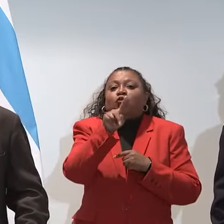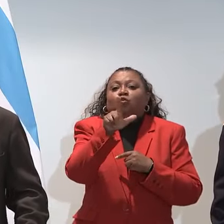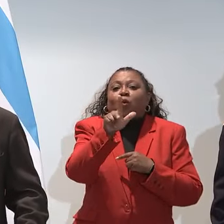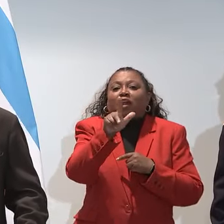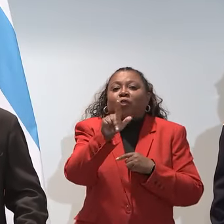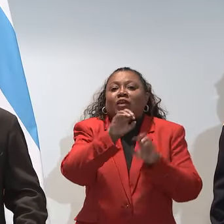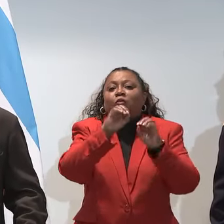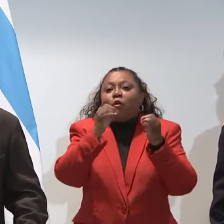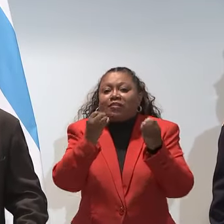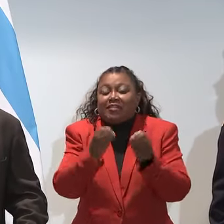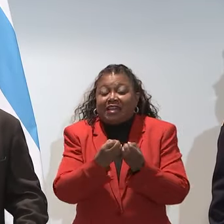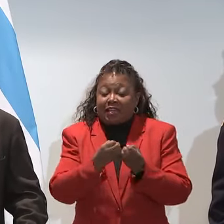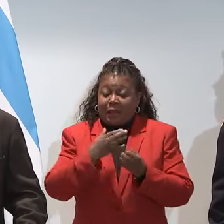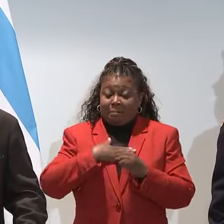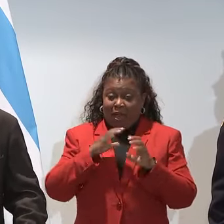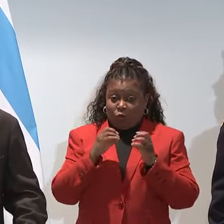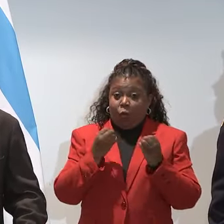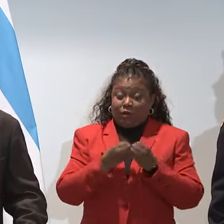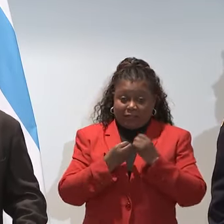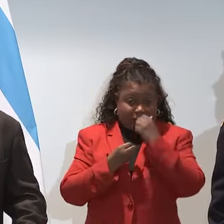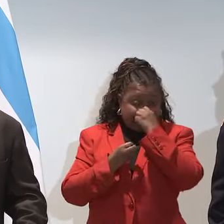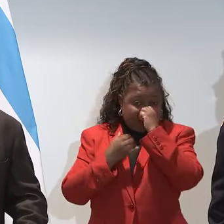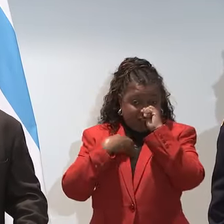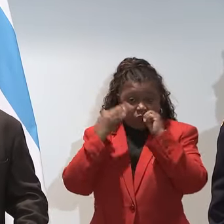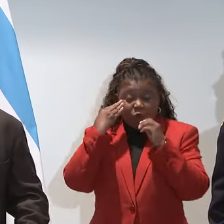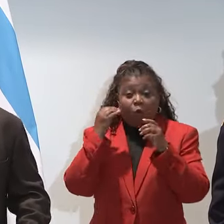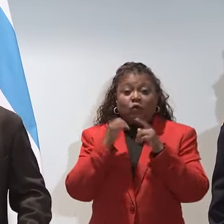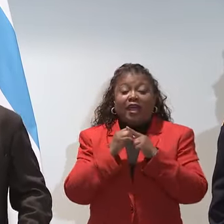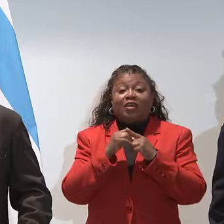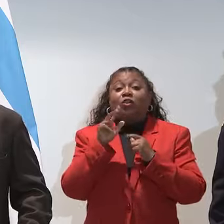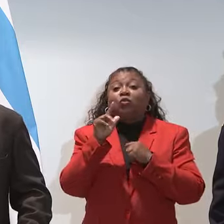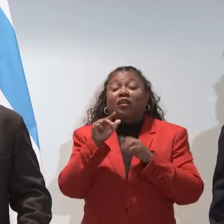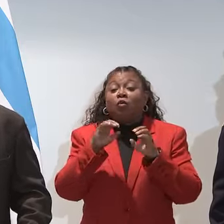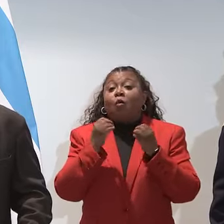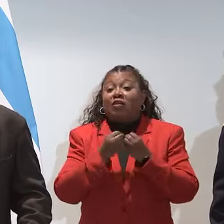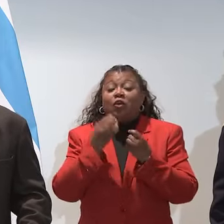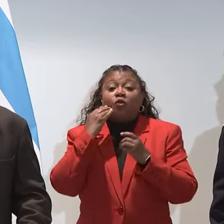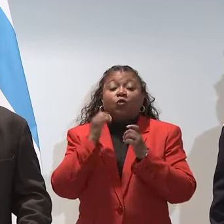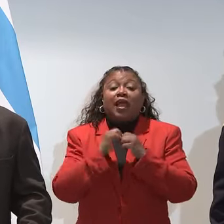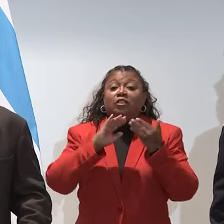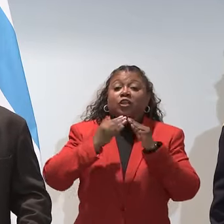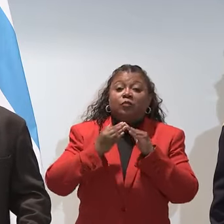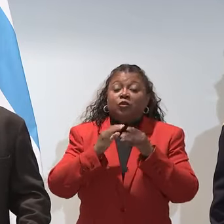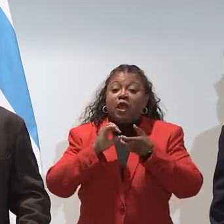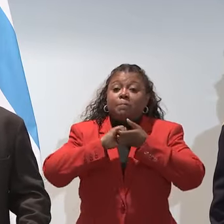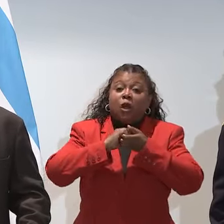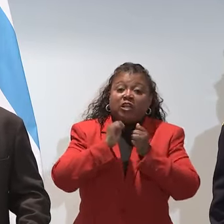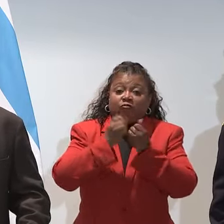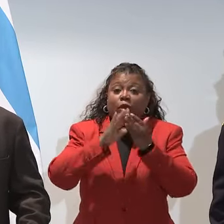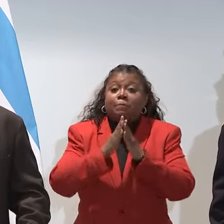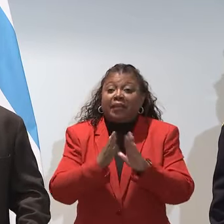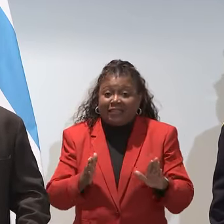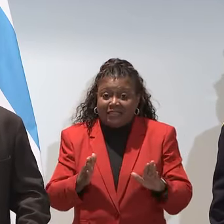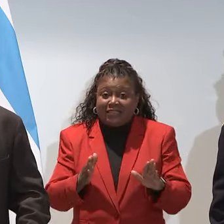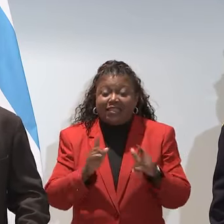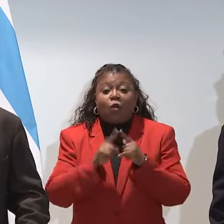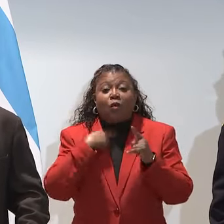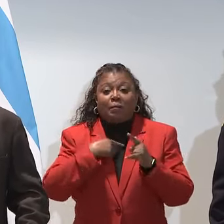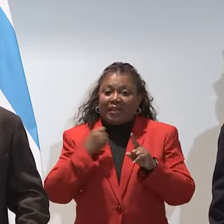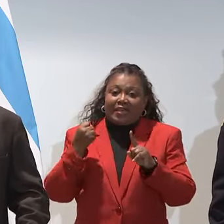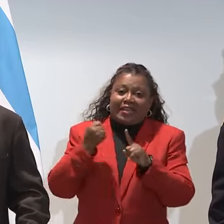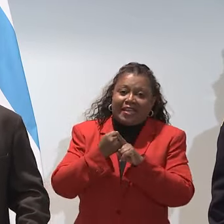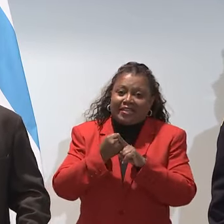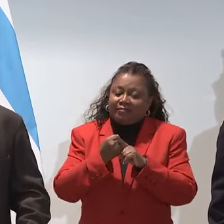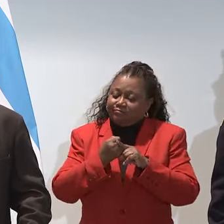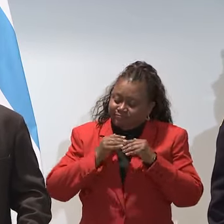23 organizations. My organization, known as the 23 organizations known as Community Partnering for Peace, are going to be hitting